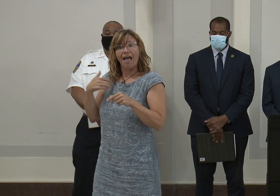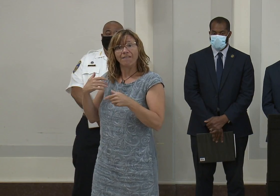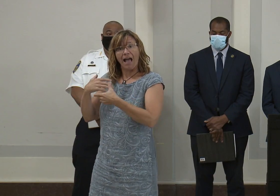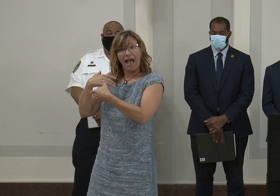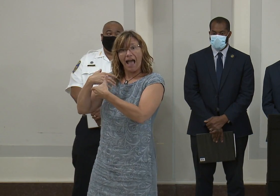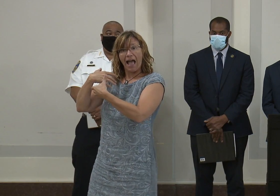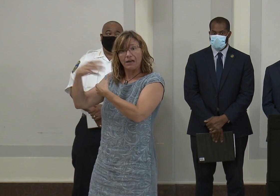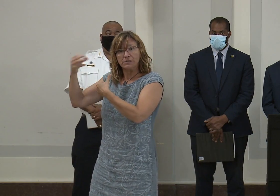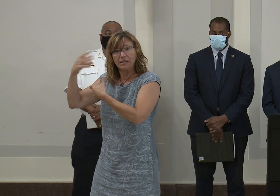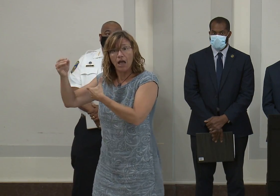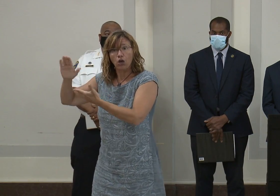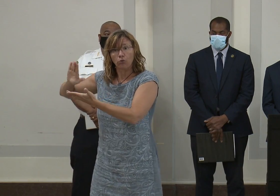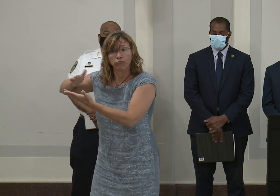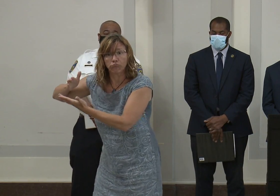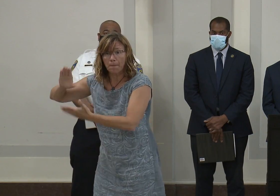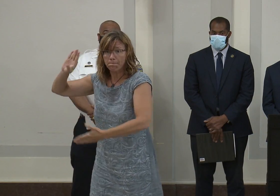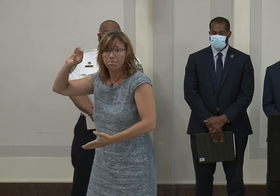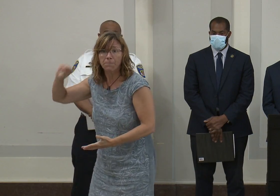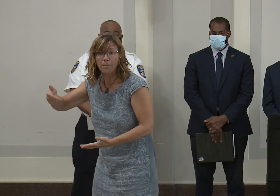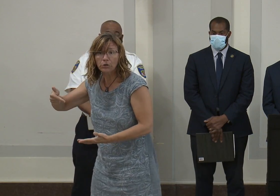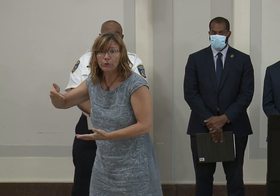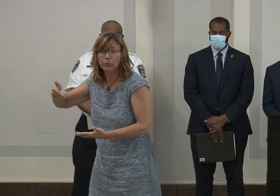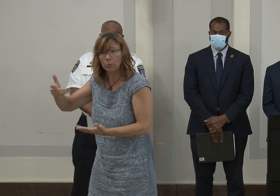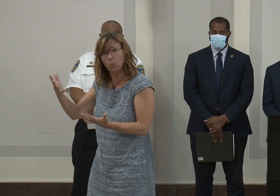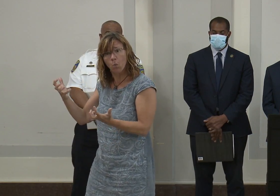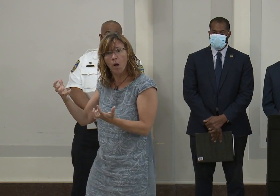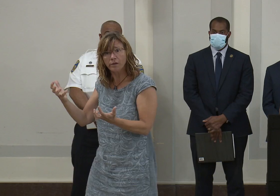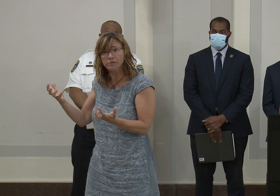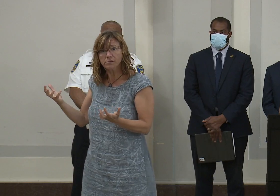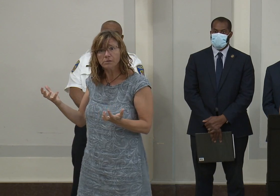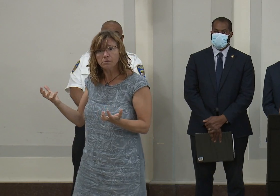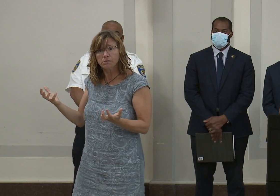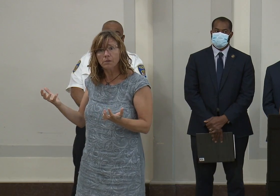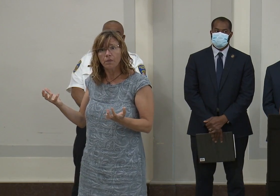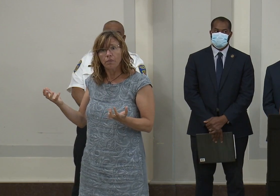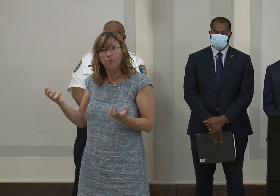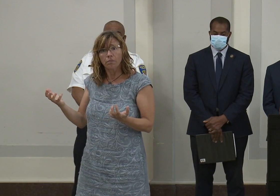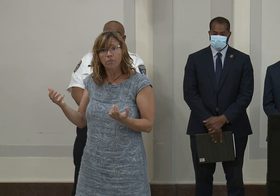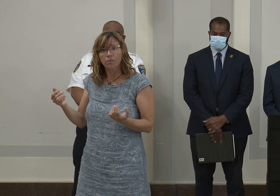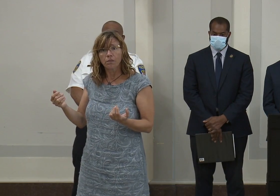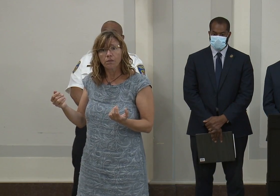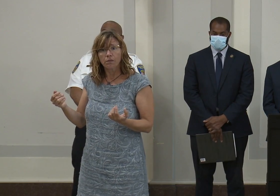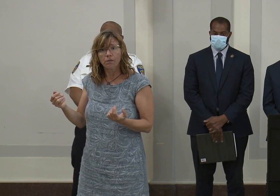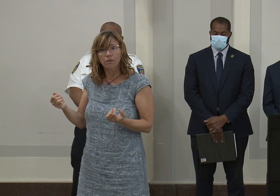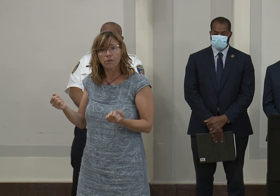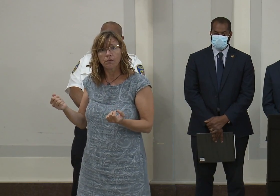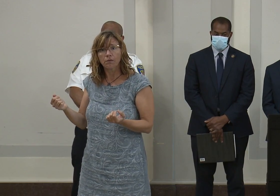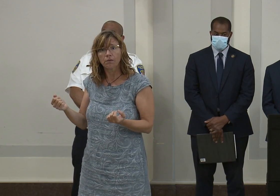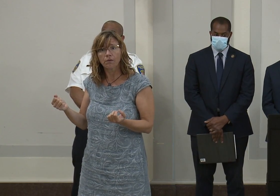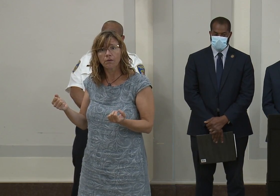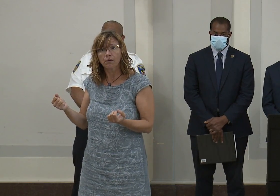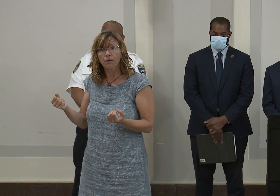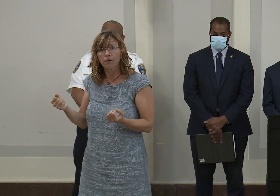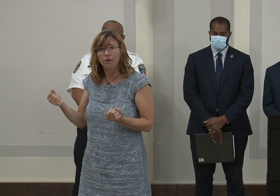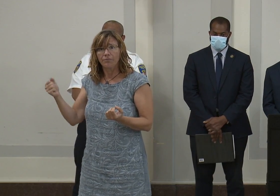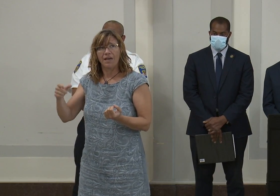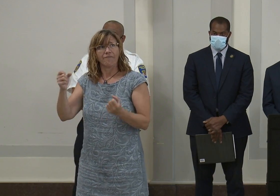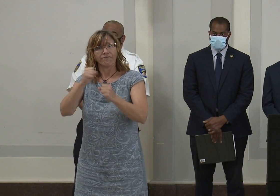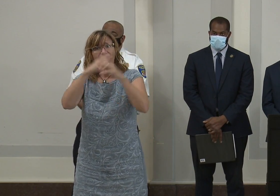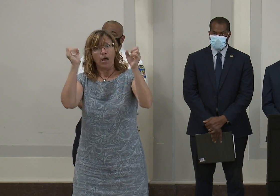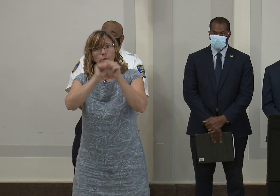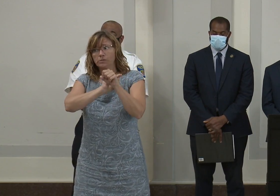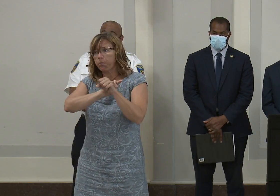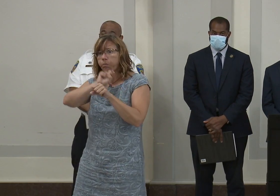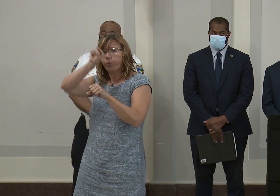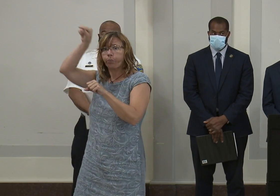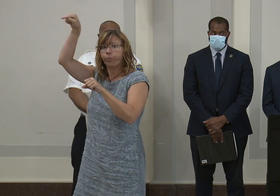We don't want them to be right up on their property or anything that's combustible while they are having an enjoyable time, because we